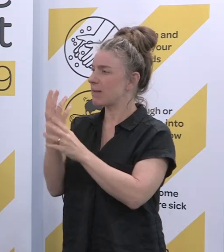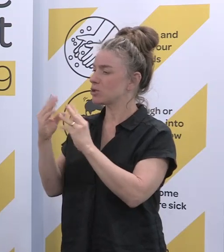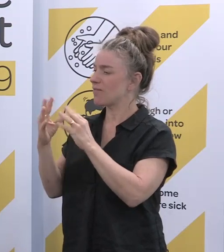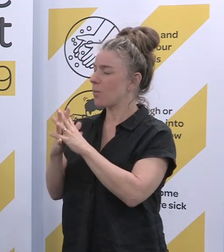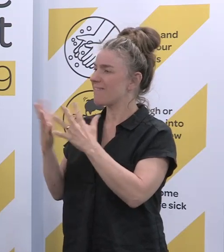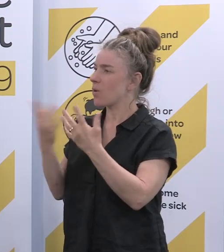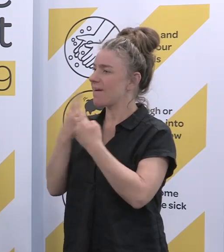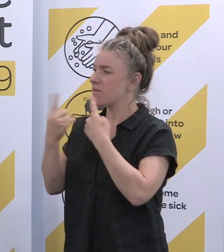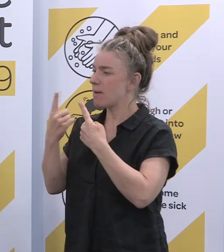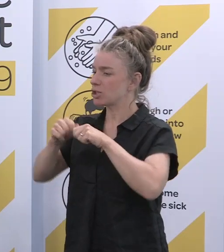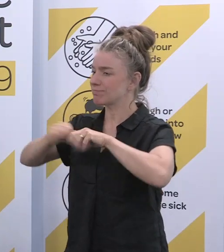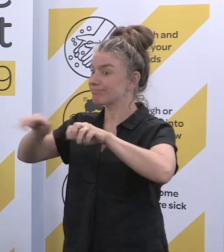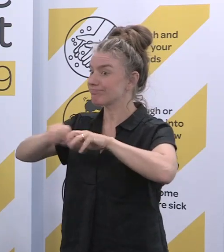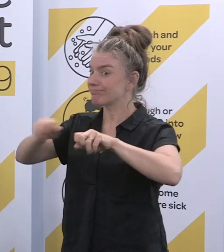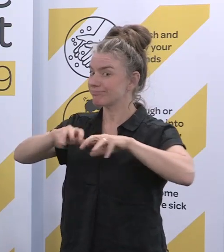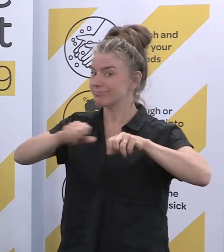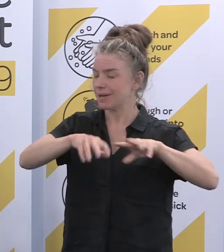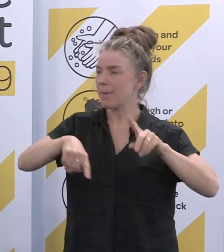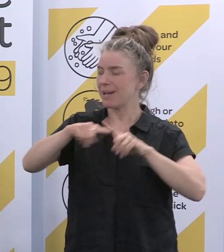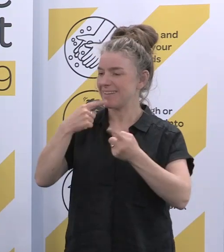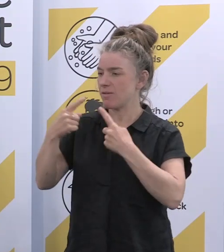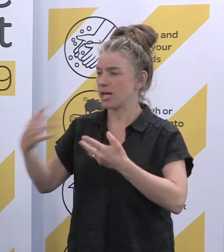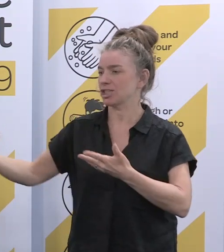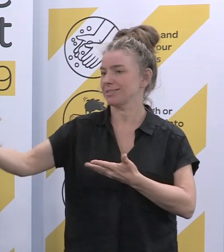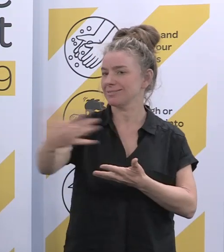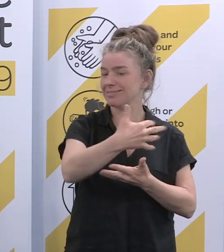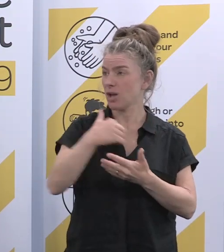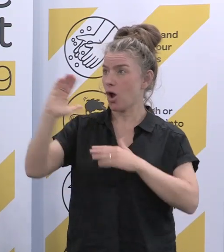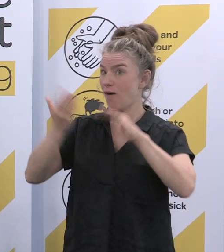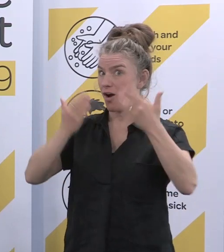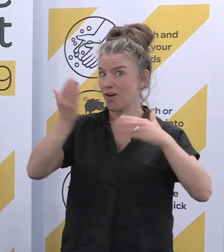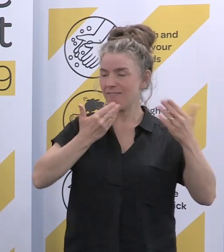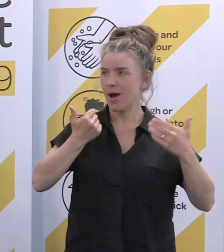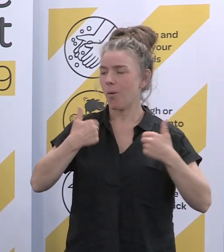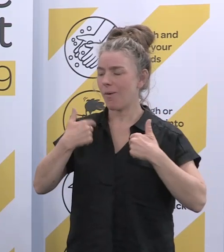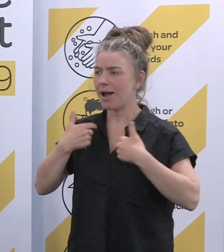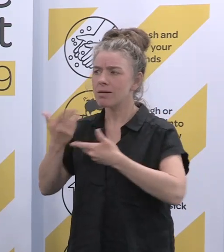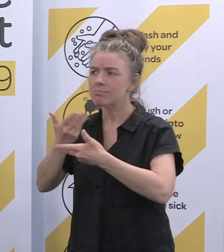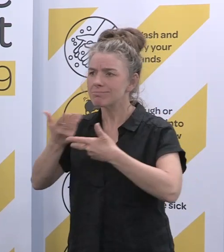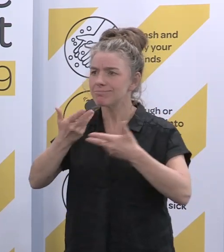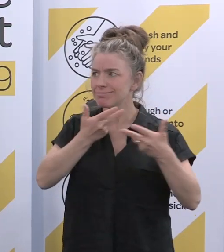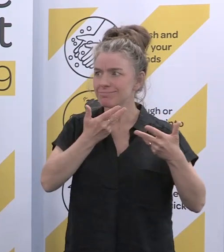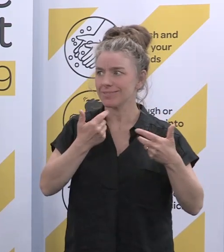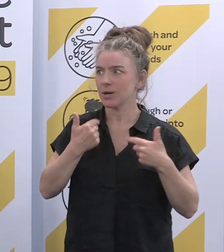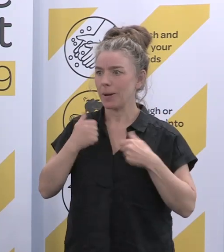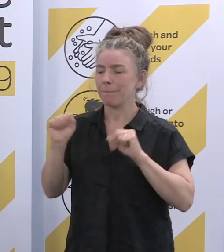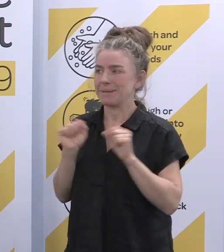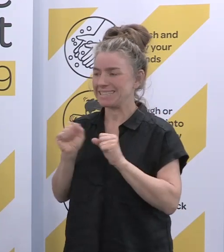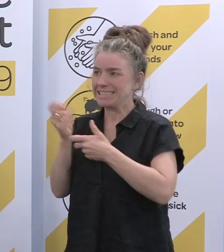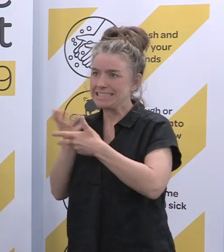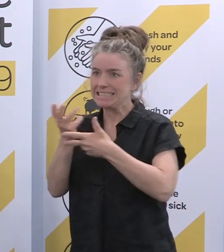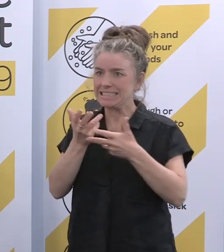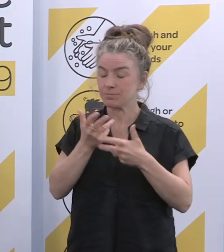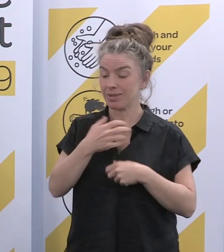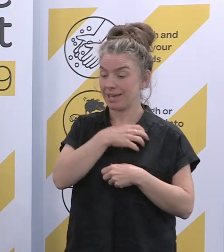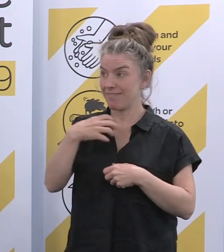to people and pulling information in. So all of these options and offers are being actively explored. And in the all of government work program